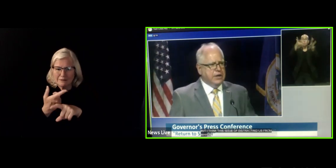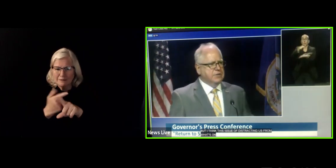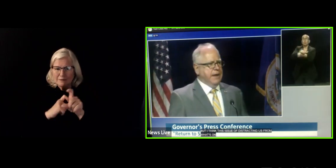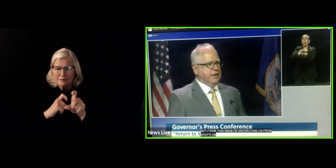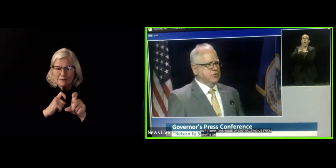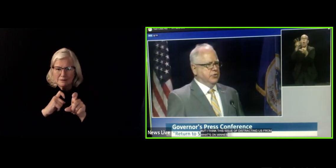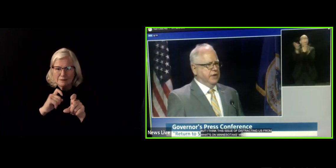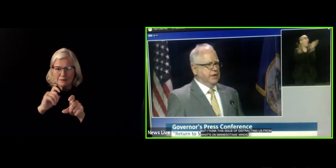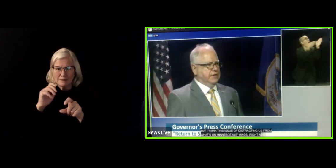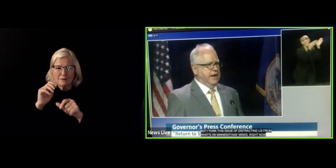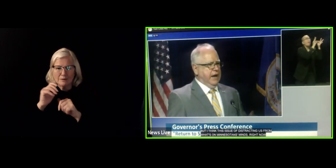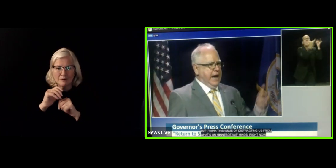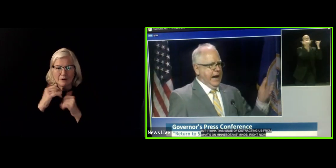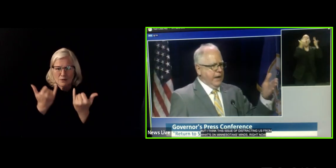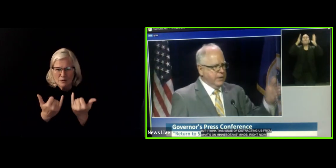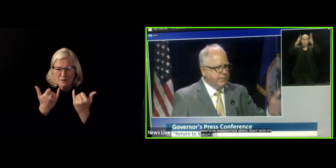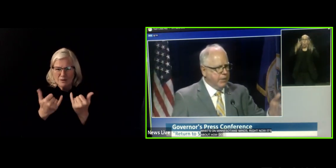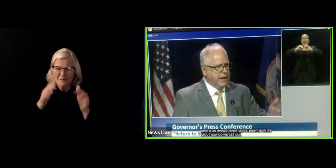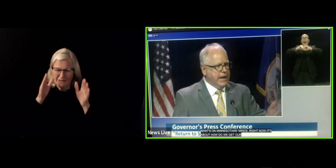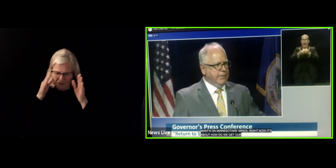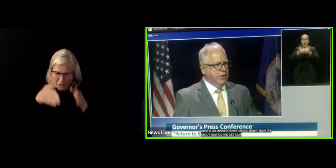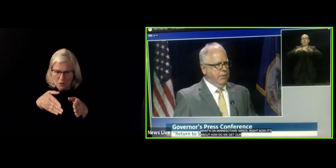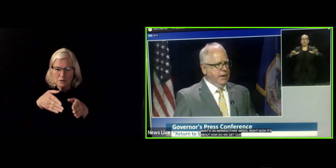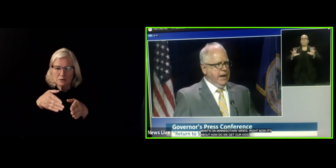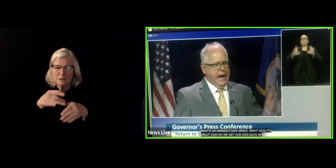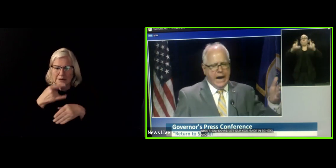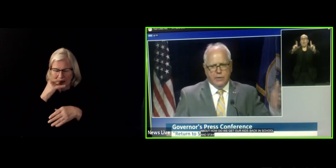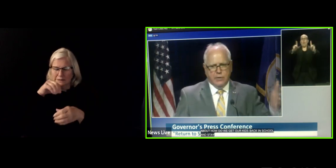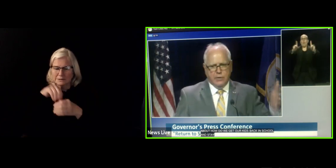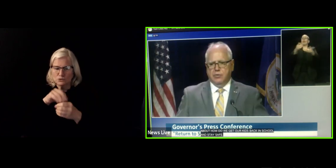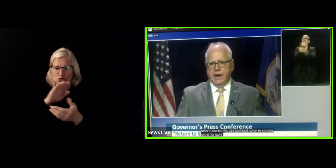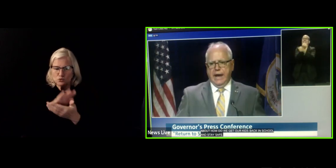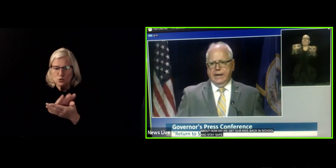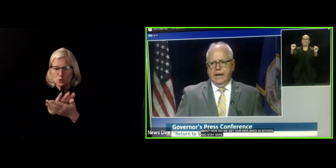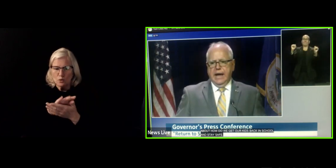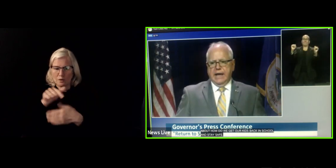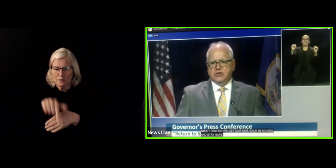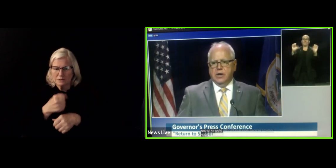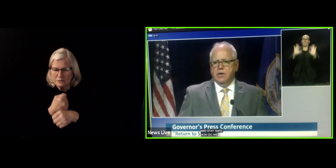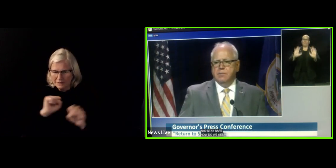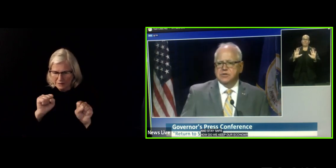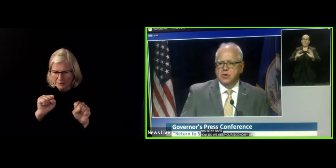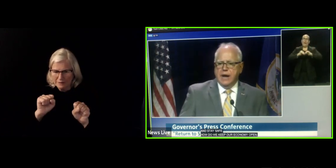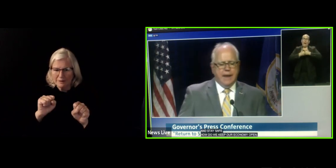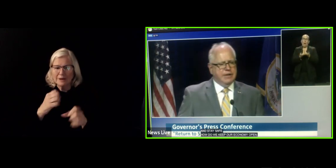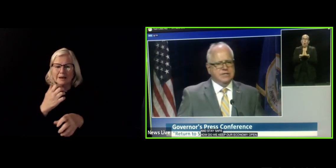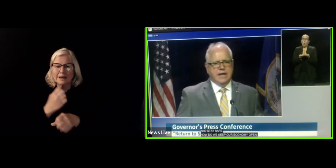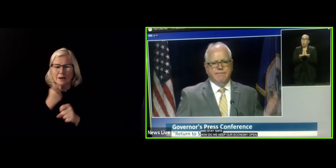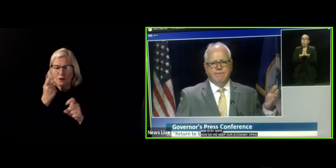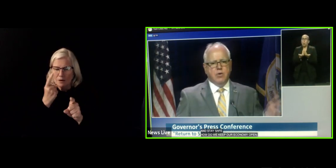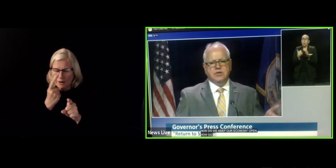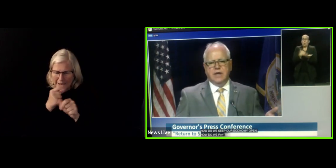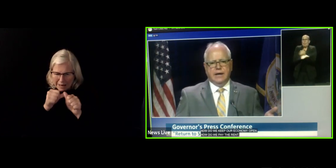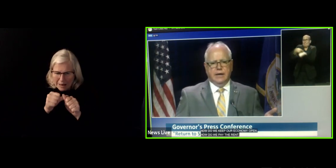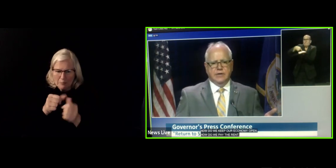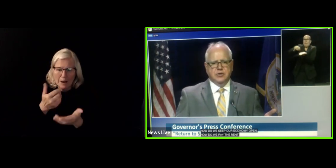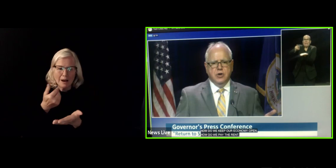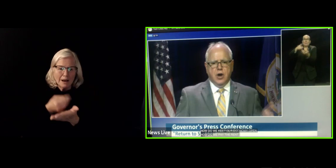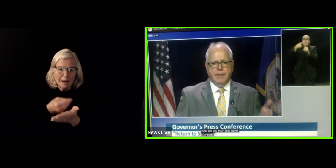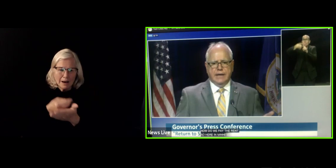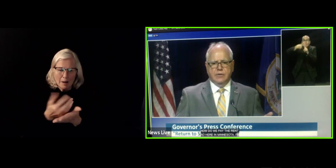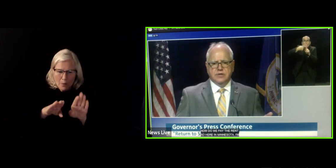kids back in school and stay safe? How do we keep our economy open? How do we pay the rent? And so here in Minnesota, I'm going to stay focused like a